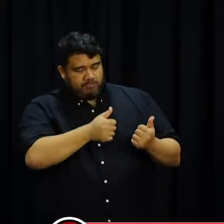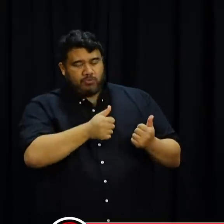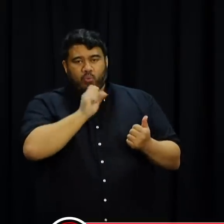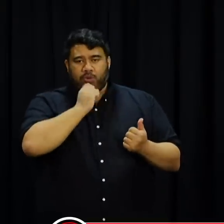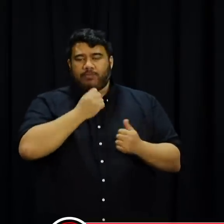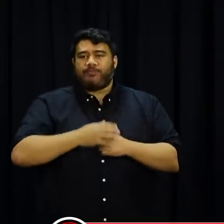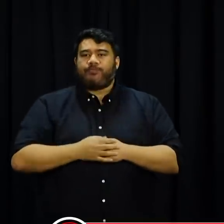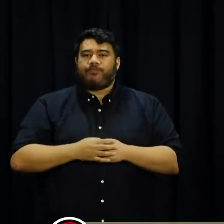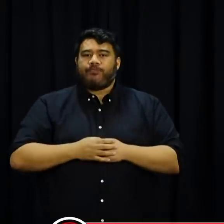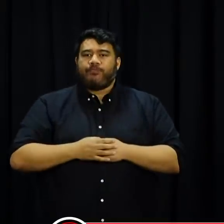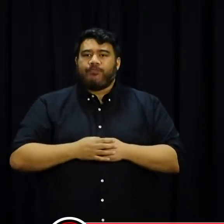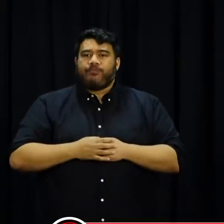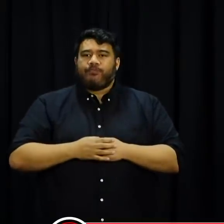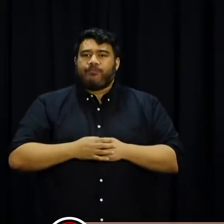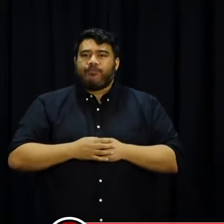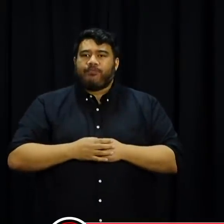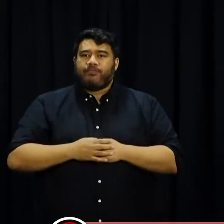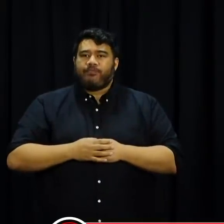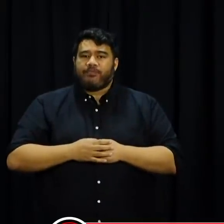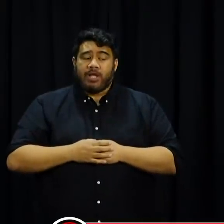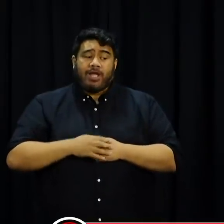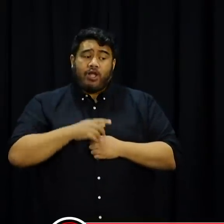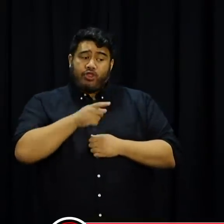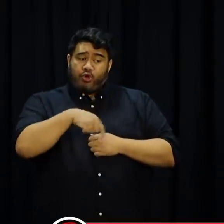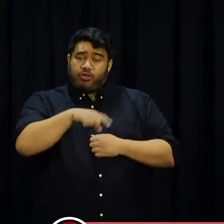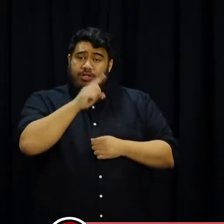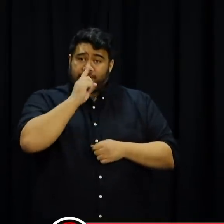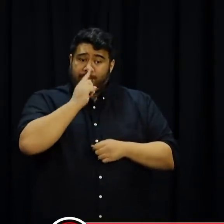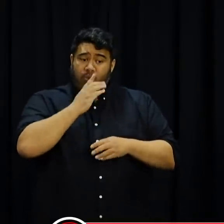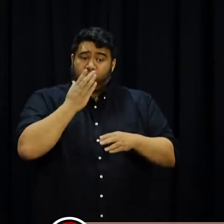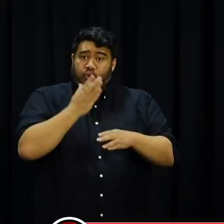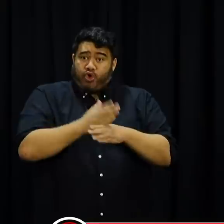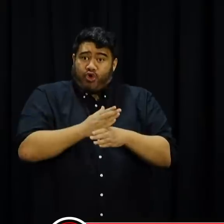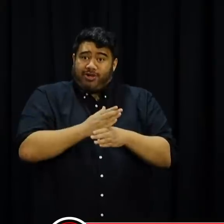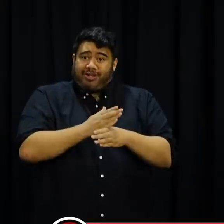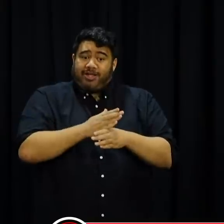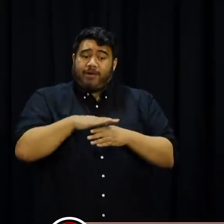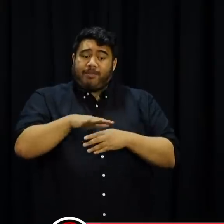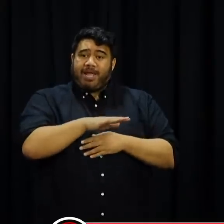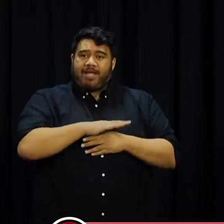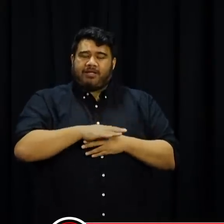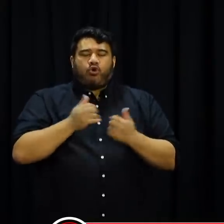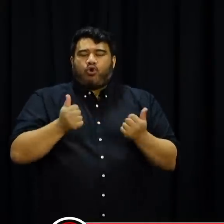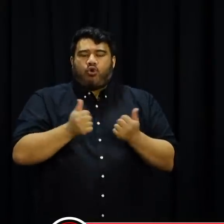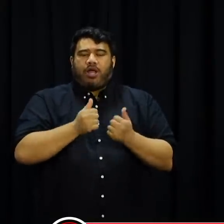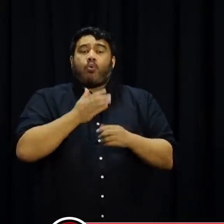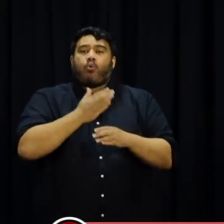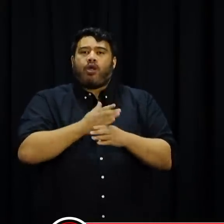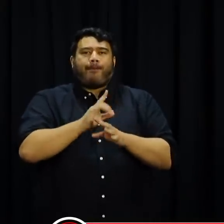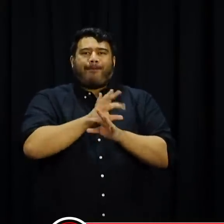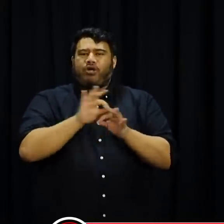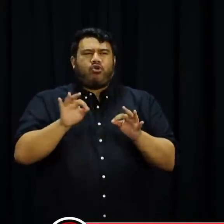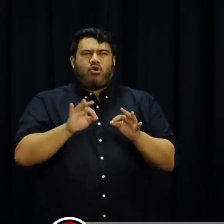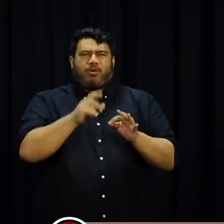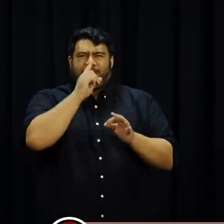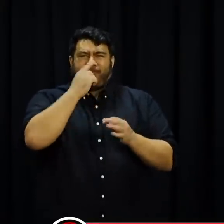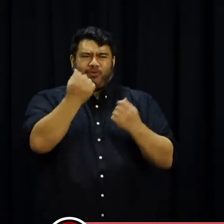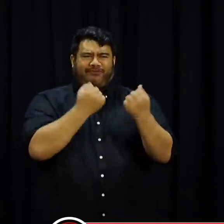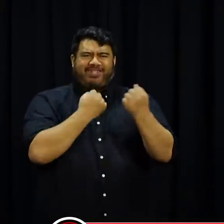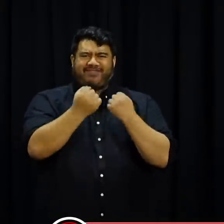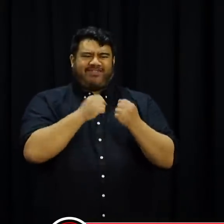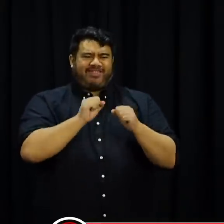where there is a risk are public-facing ones, and all appropriate health actions are being taken. And just an update on those workplaces.